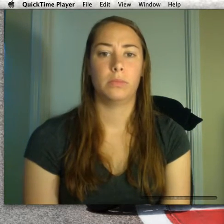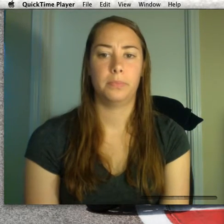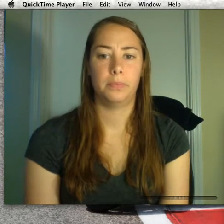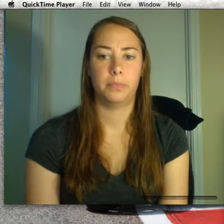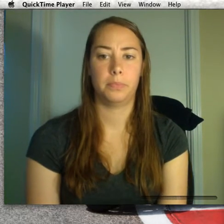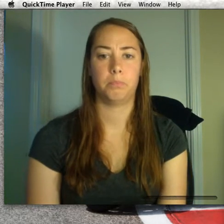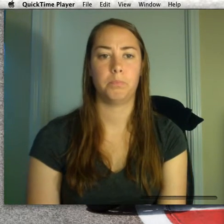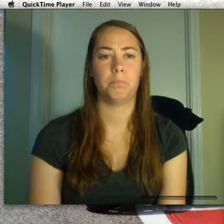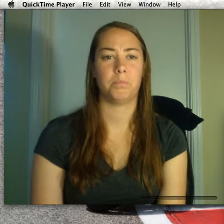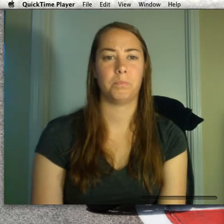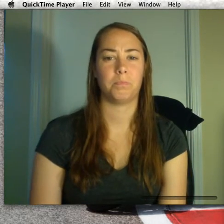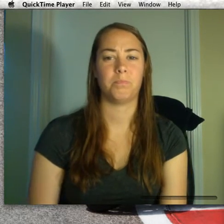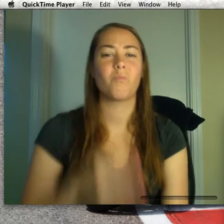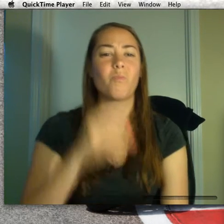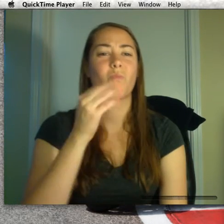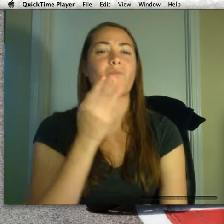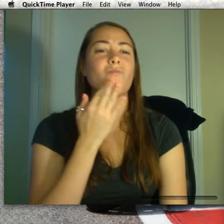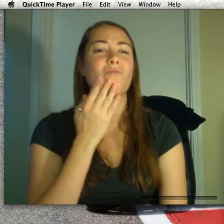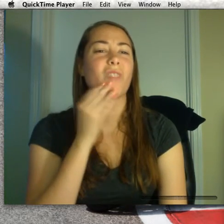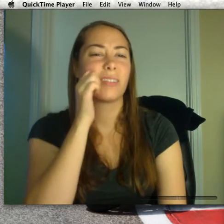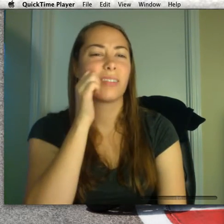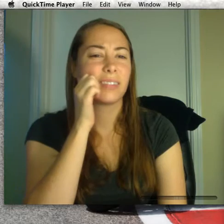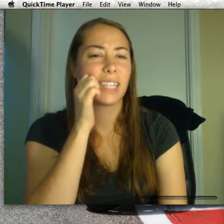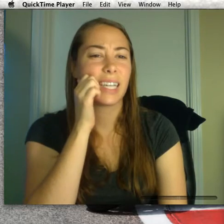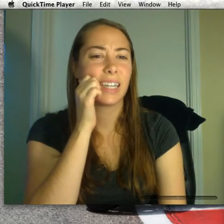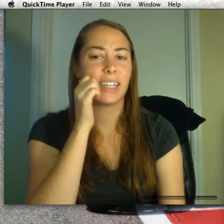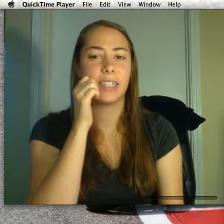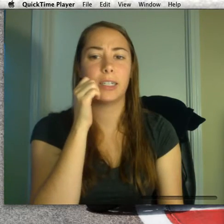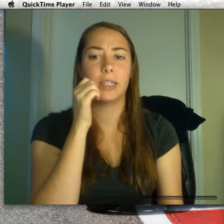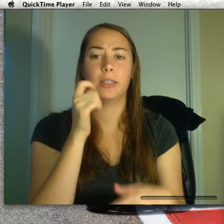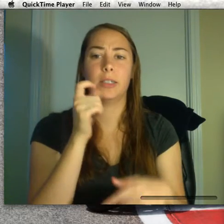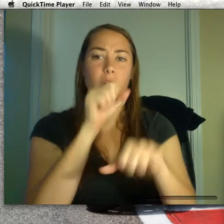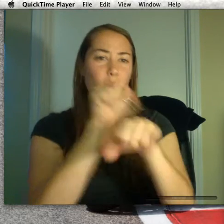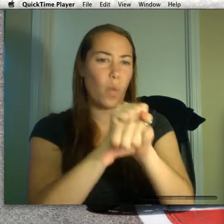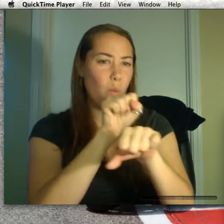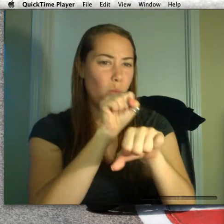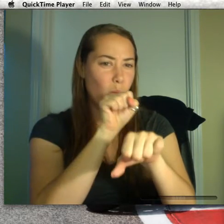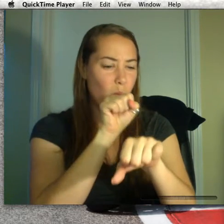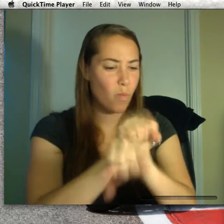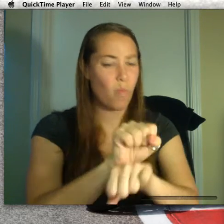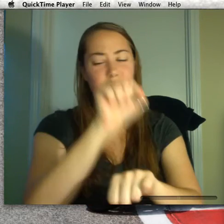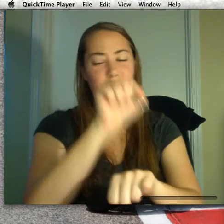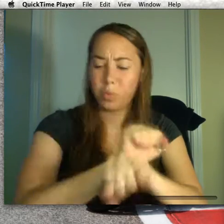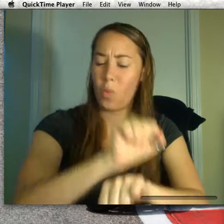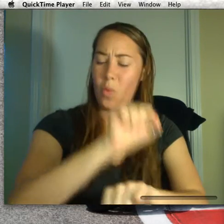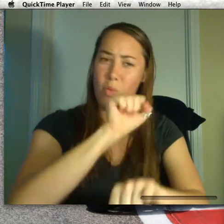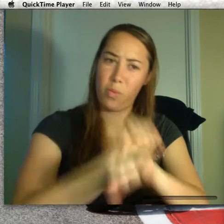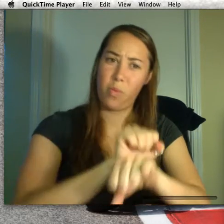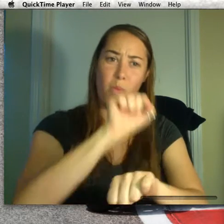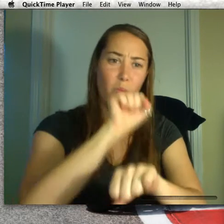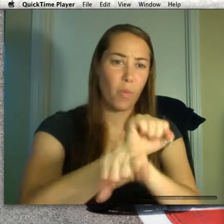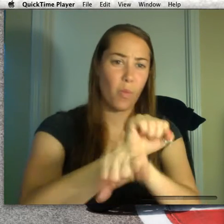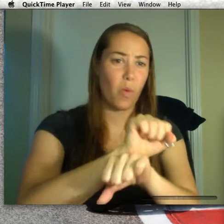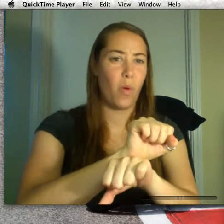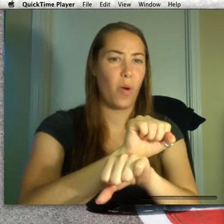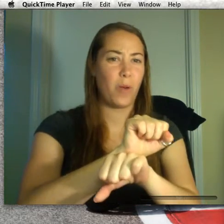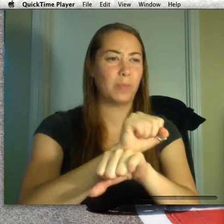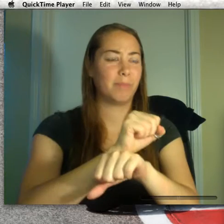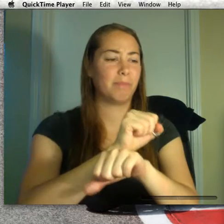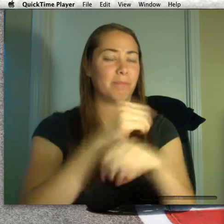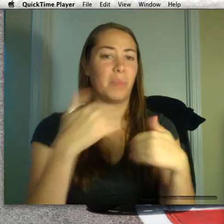every day. They raise other people's children. They work every day. They cook food in